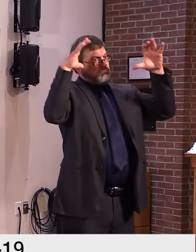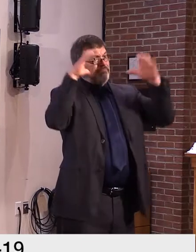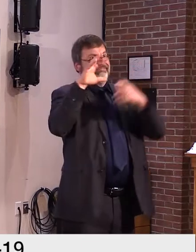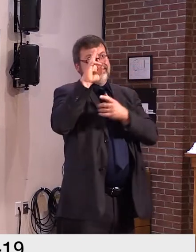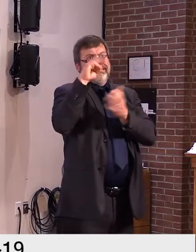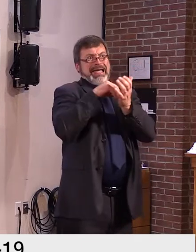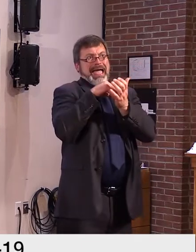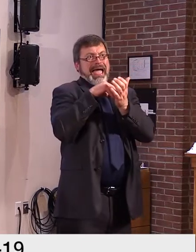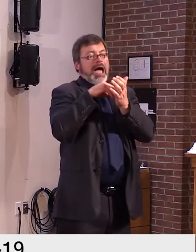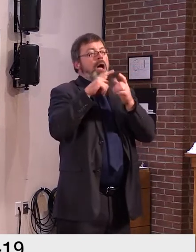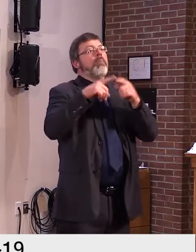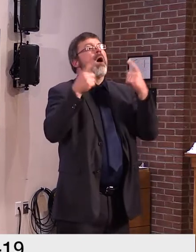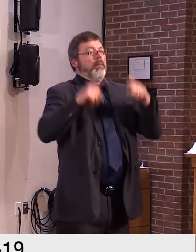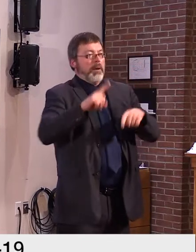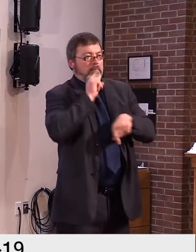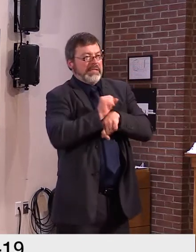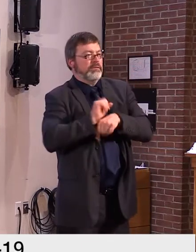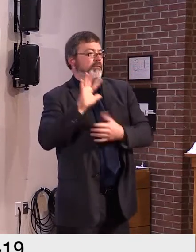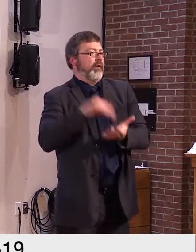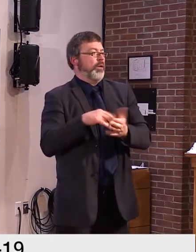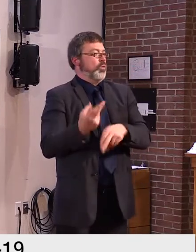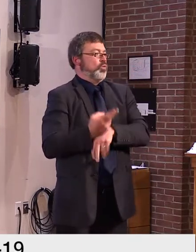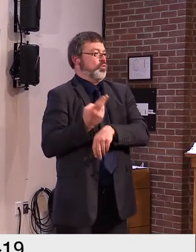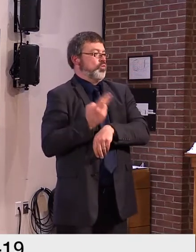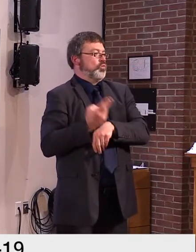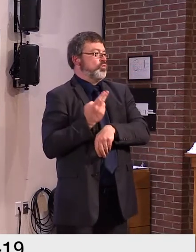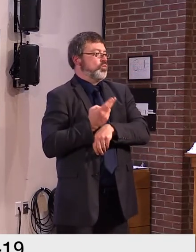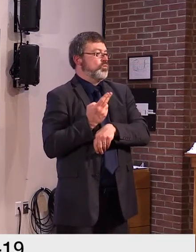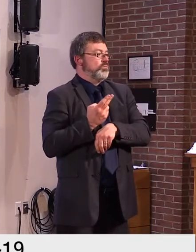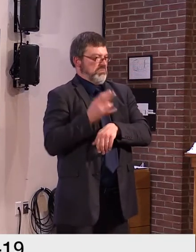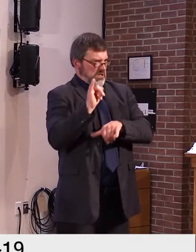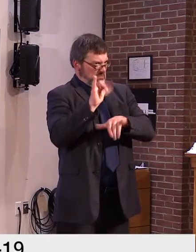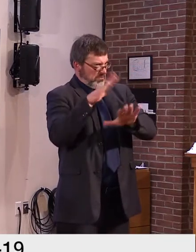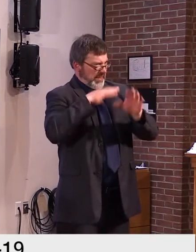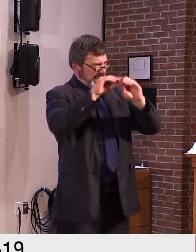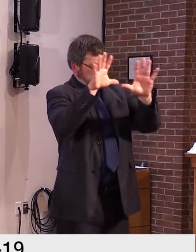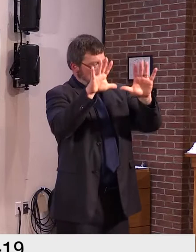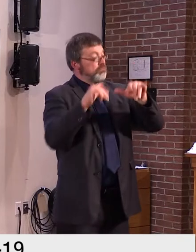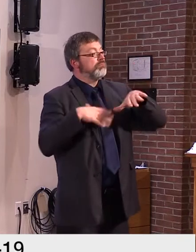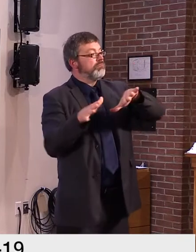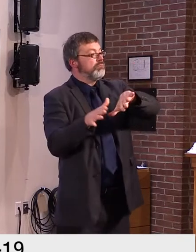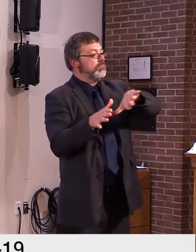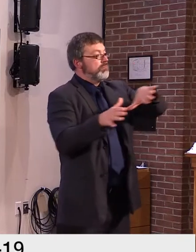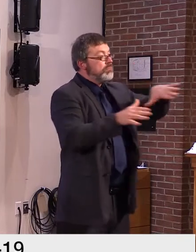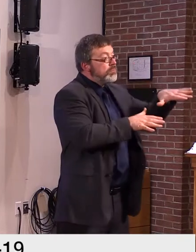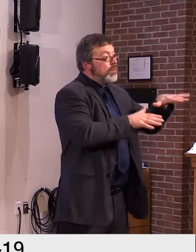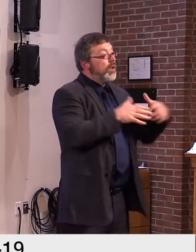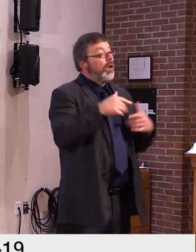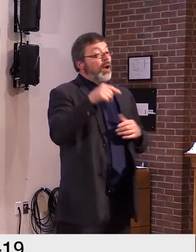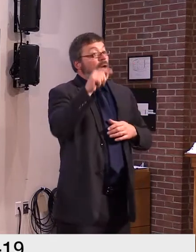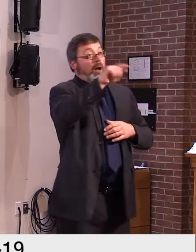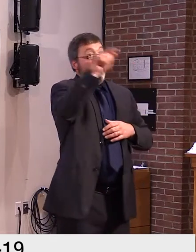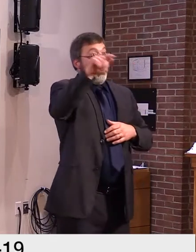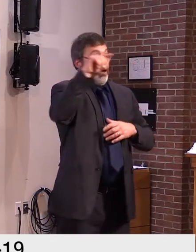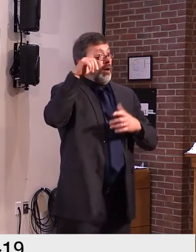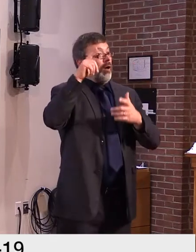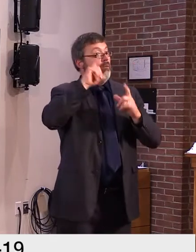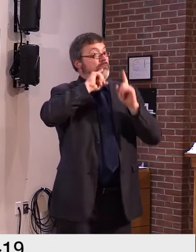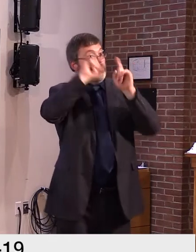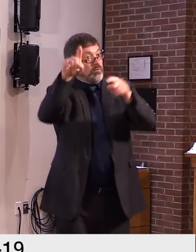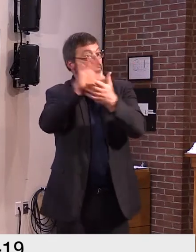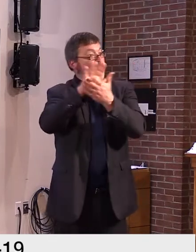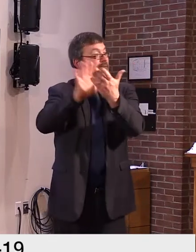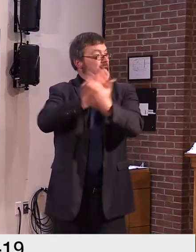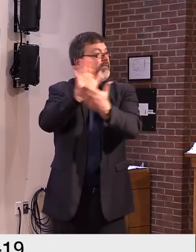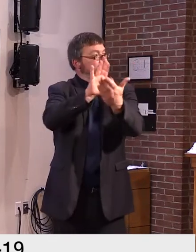as schools bring back children for in-person days, we anticipate, as you had mentioned, Calvin, a